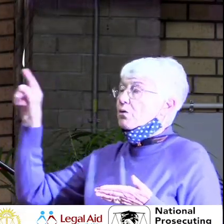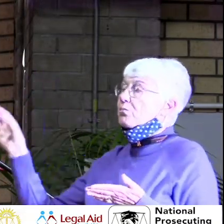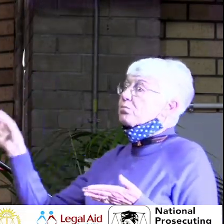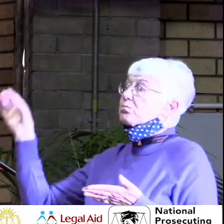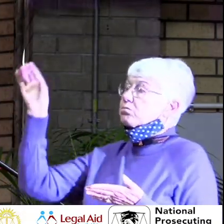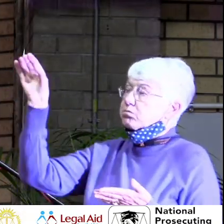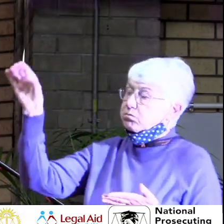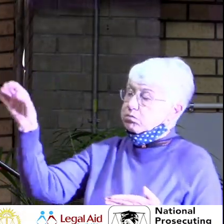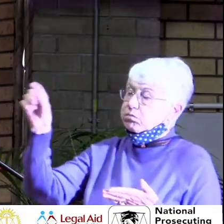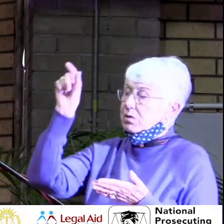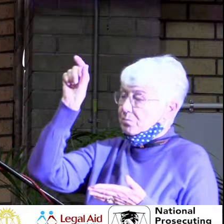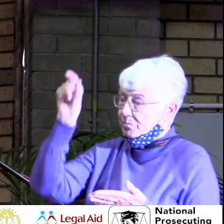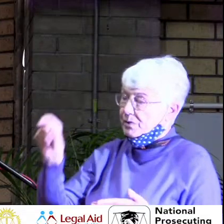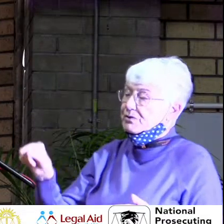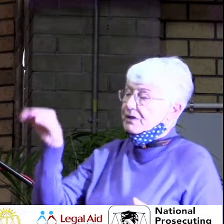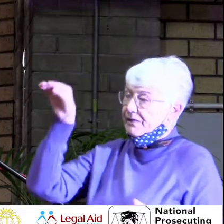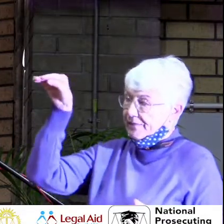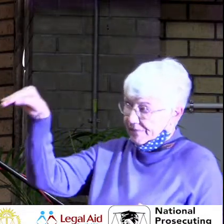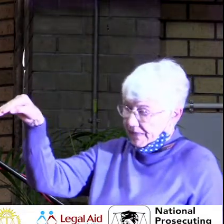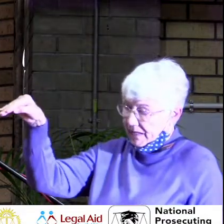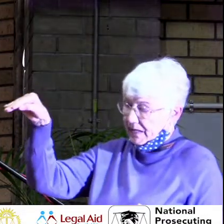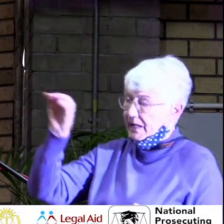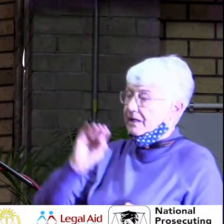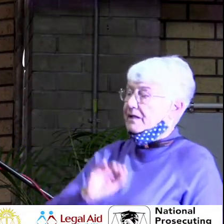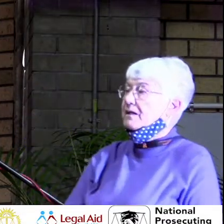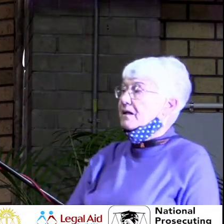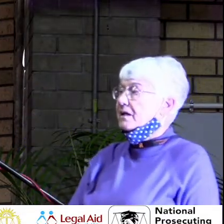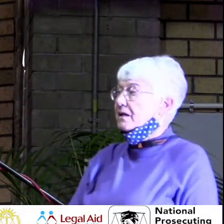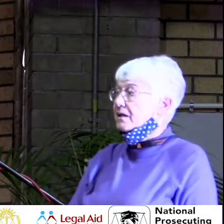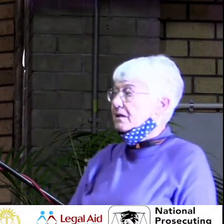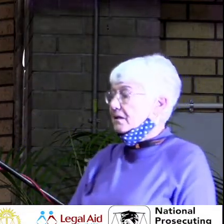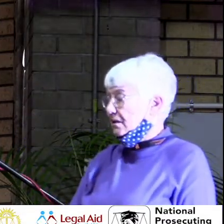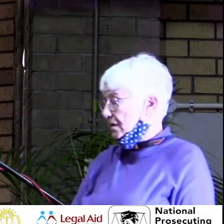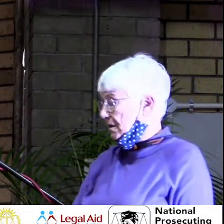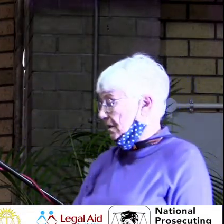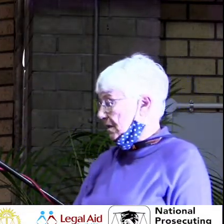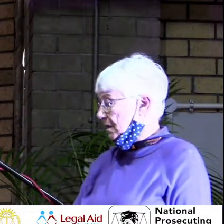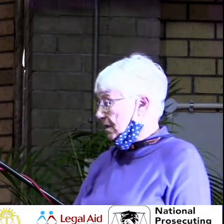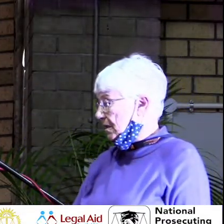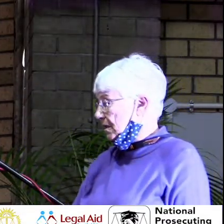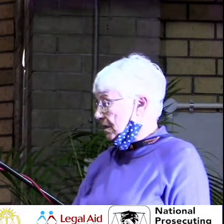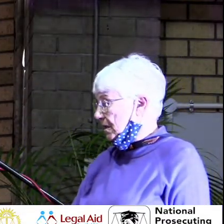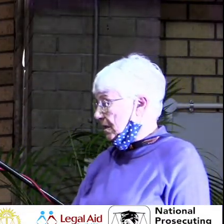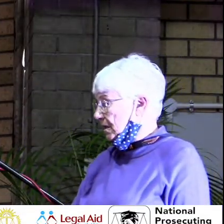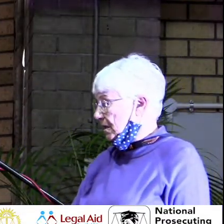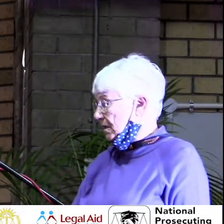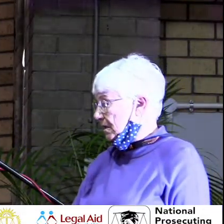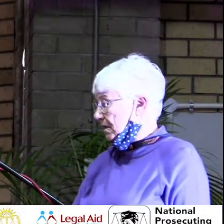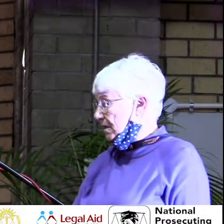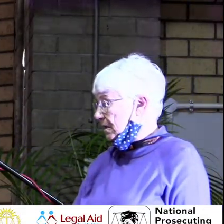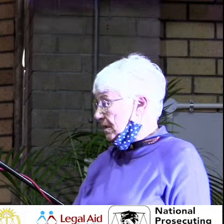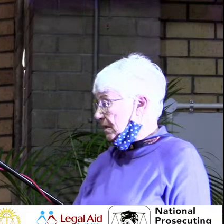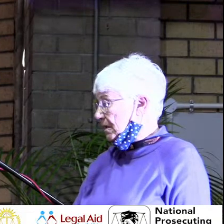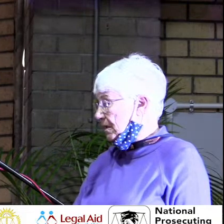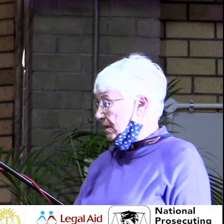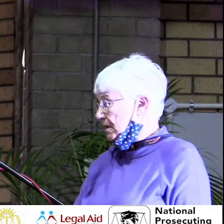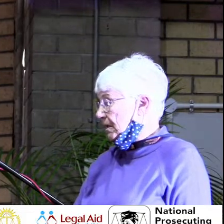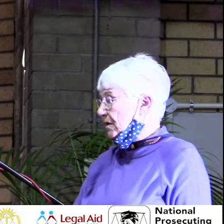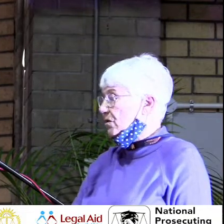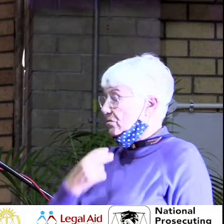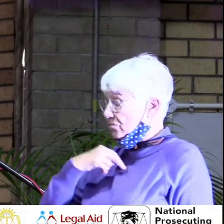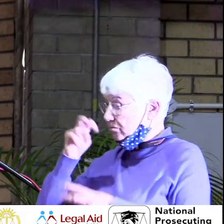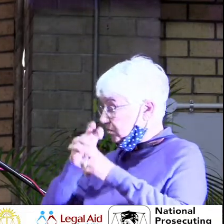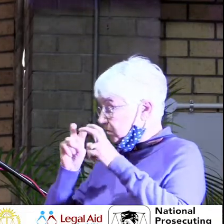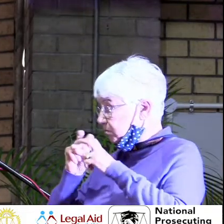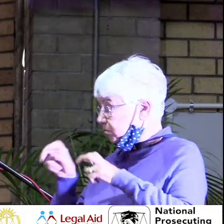not doing our part. So that post will be filled. But in the main, we have taken care of the issues you have raised, and we